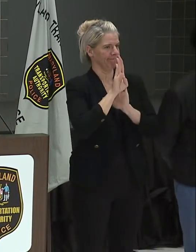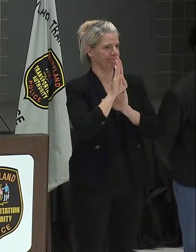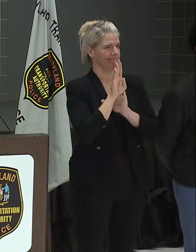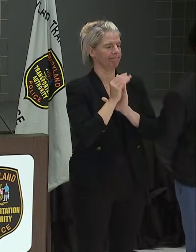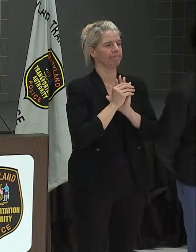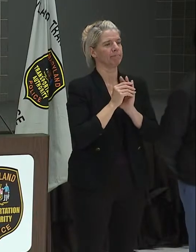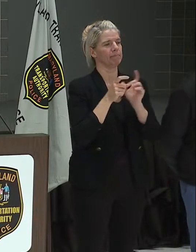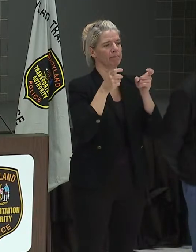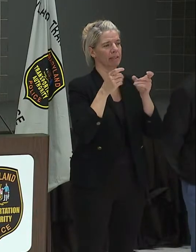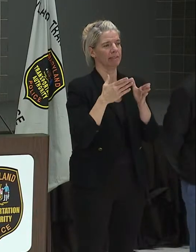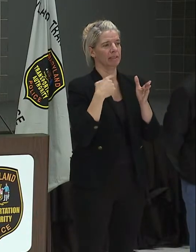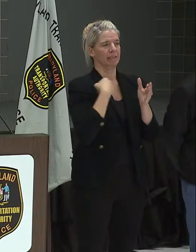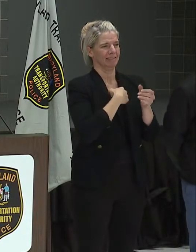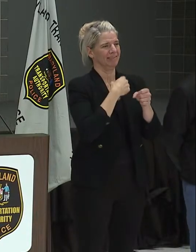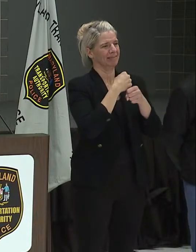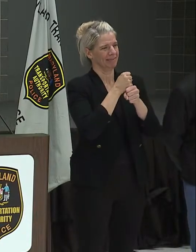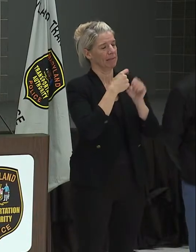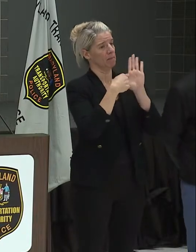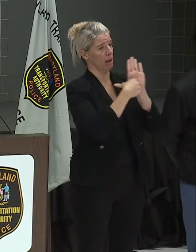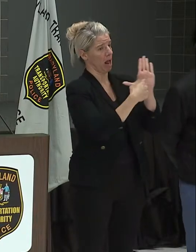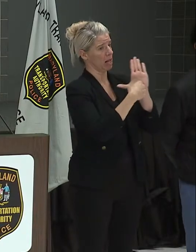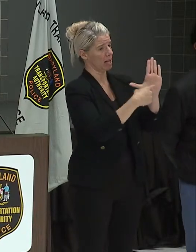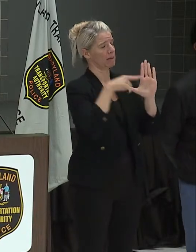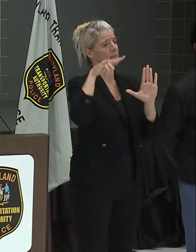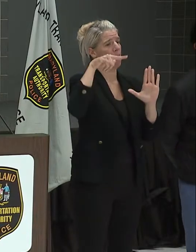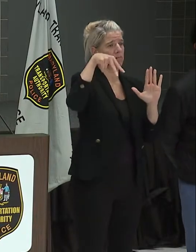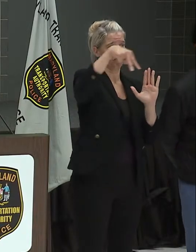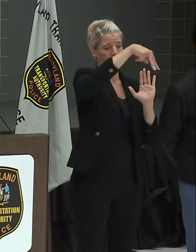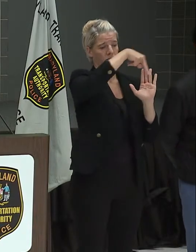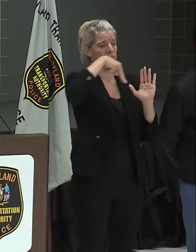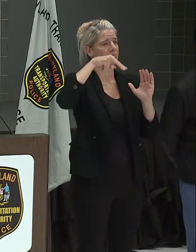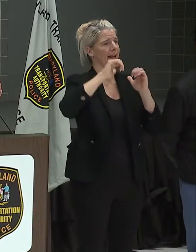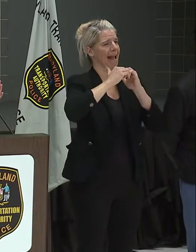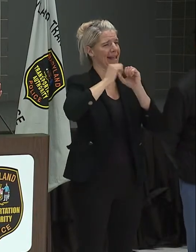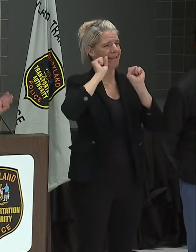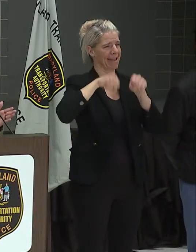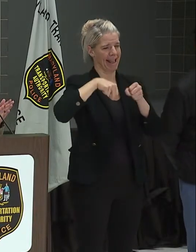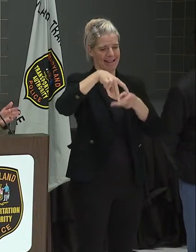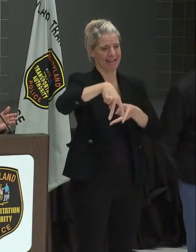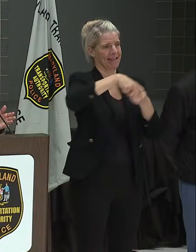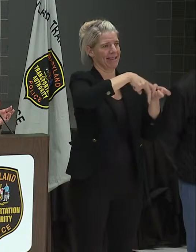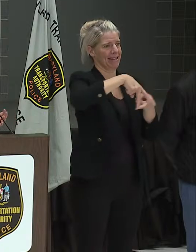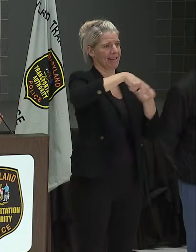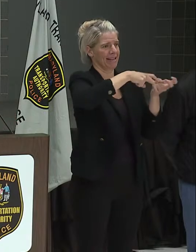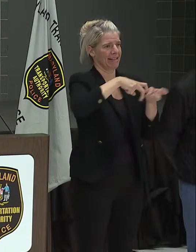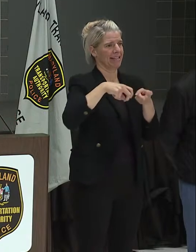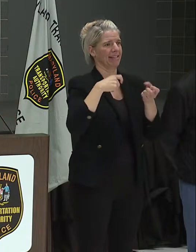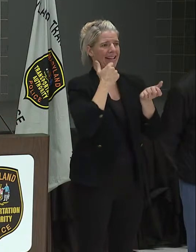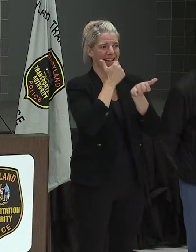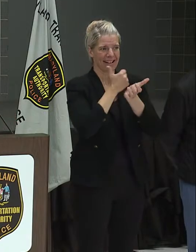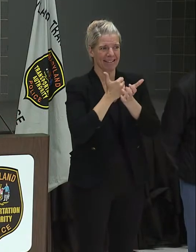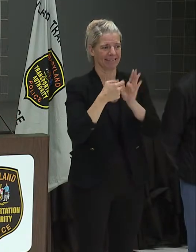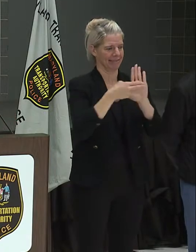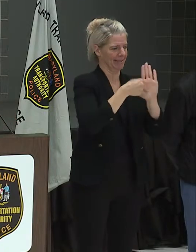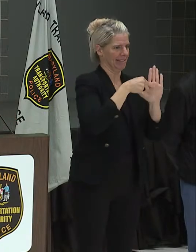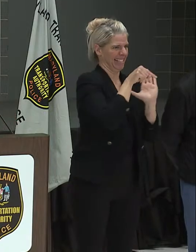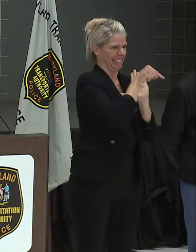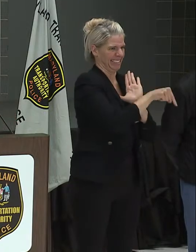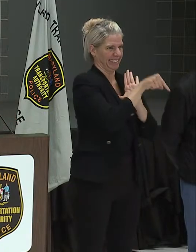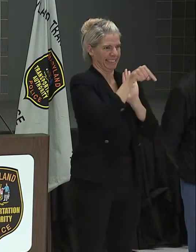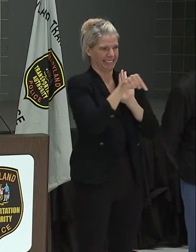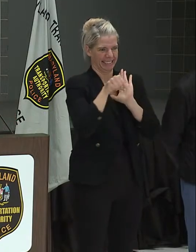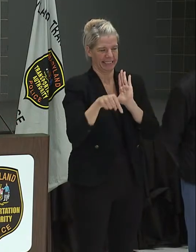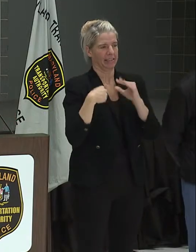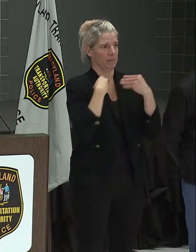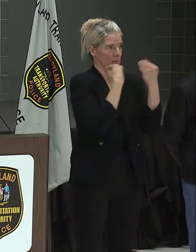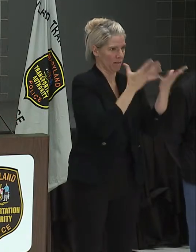to be able to run through and identify any of their needs to help mark and provide instructions